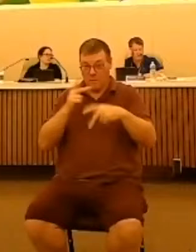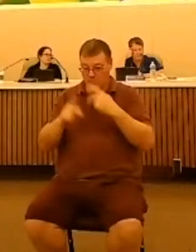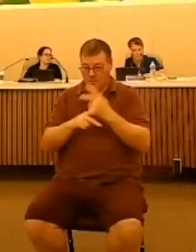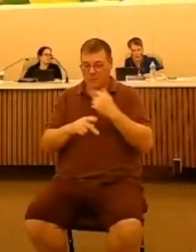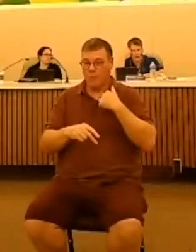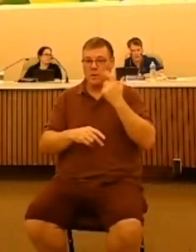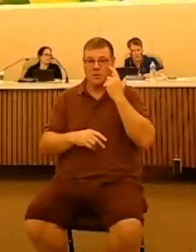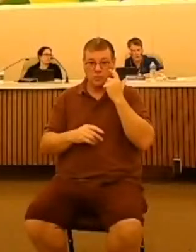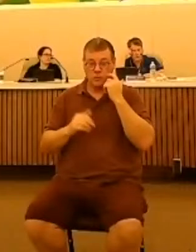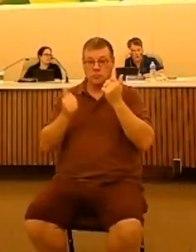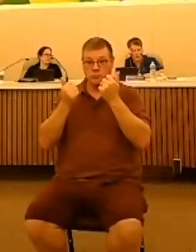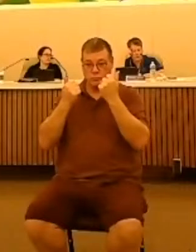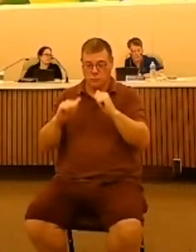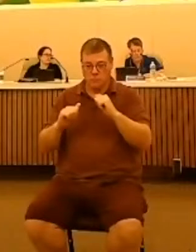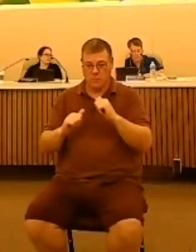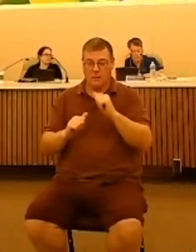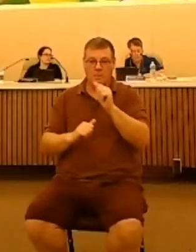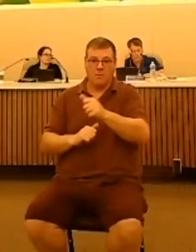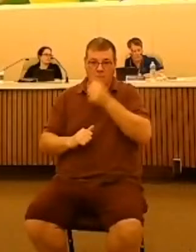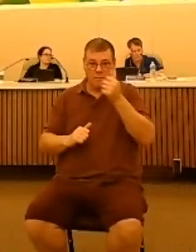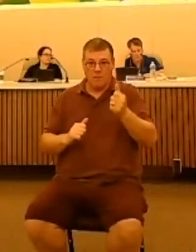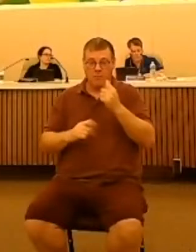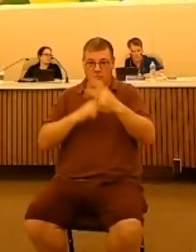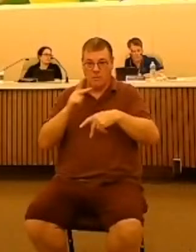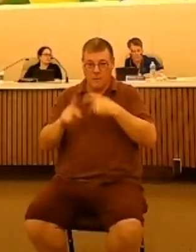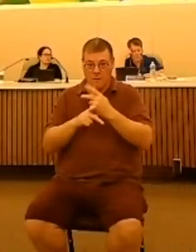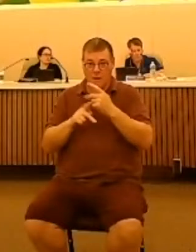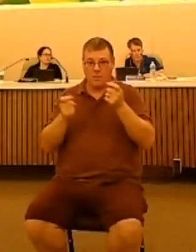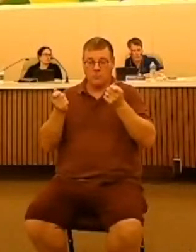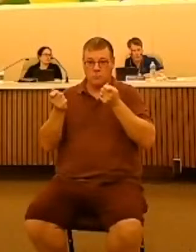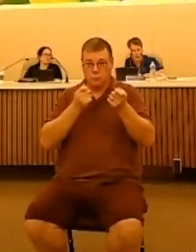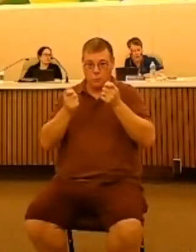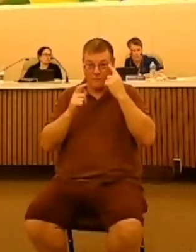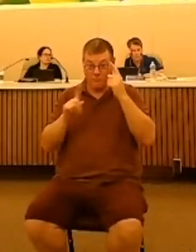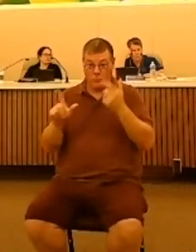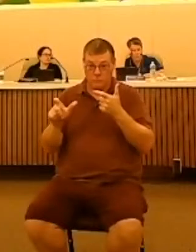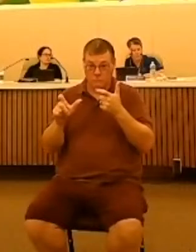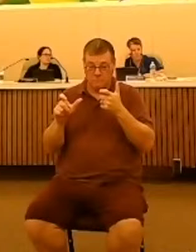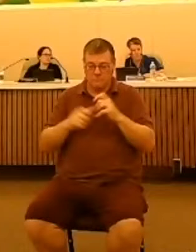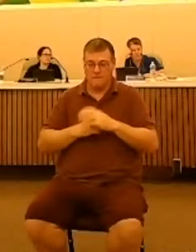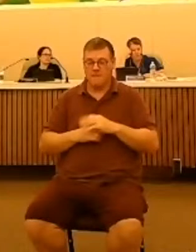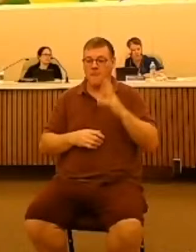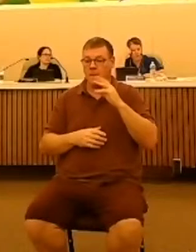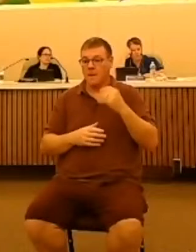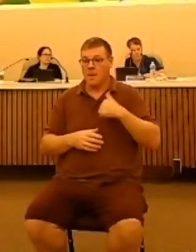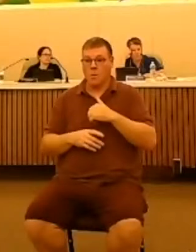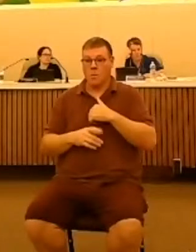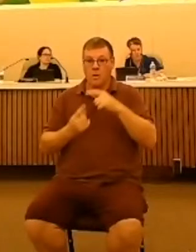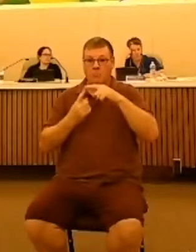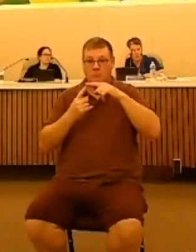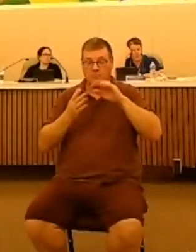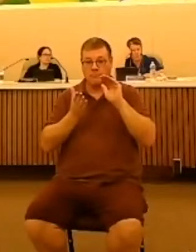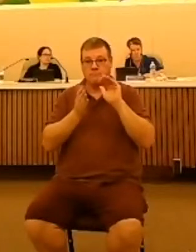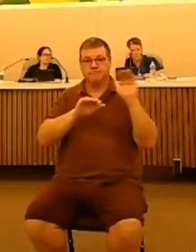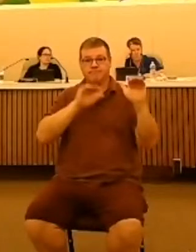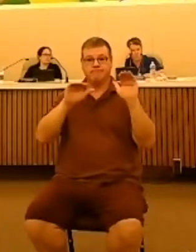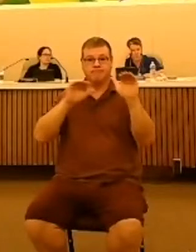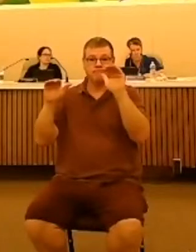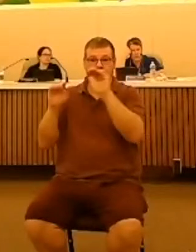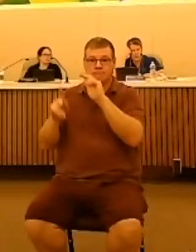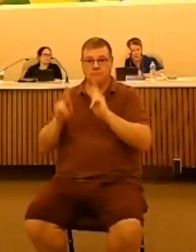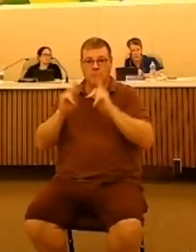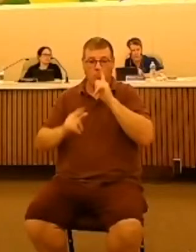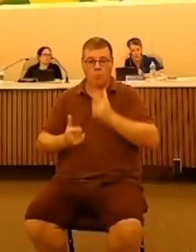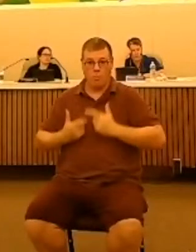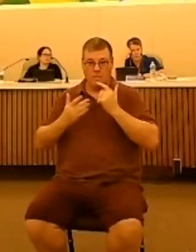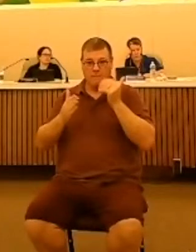just recently tried another type of speed control. What we do is we circulate a petition to all the people who live